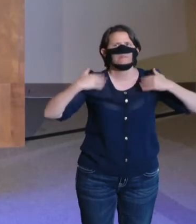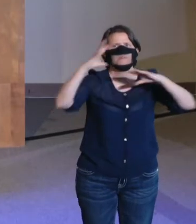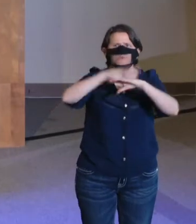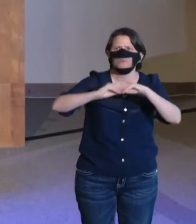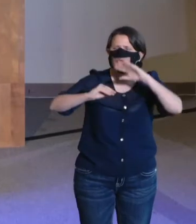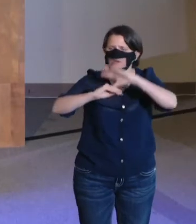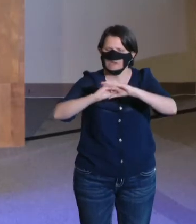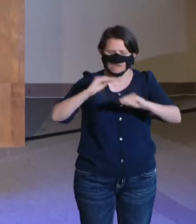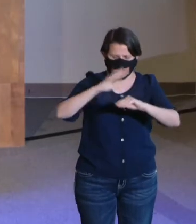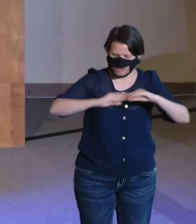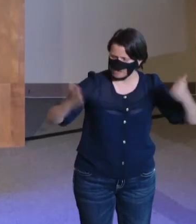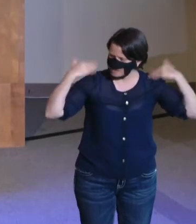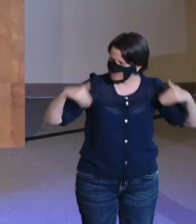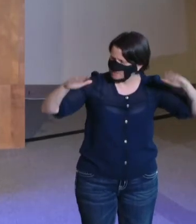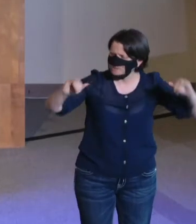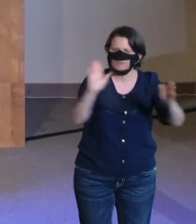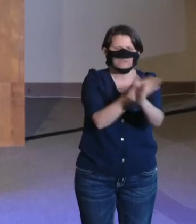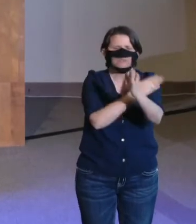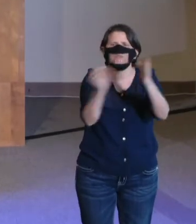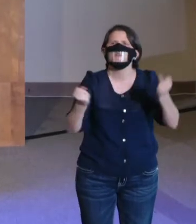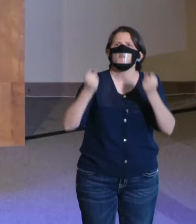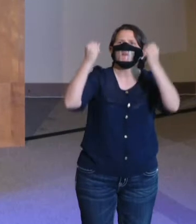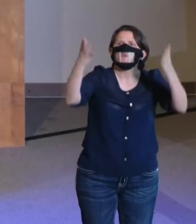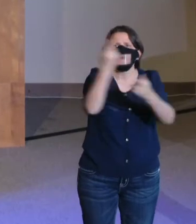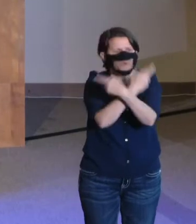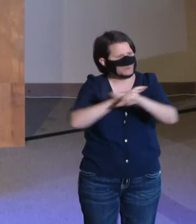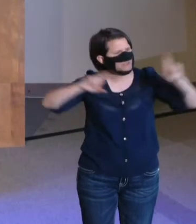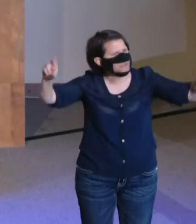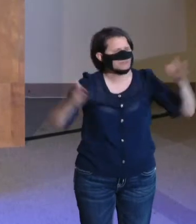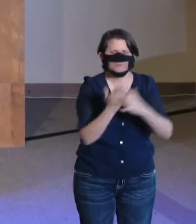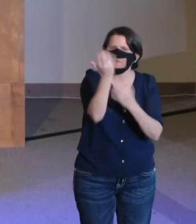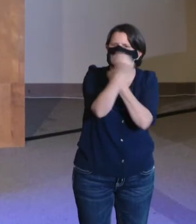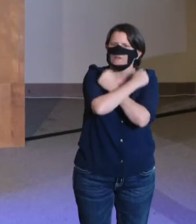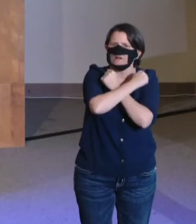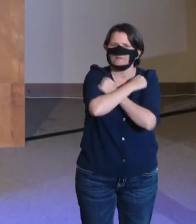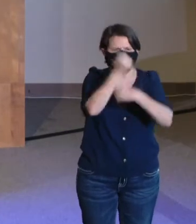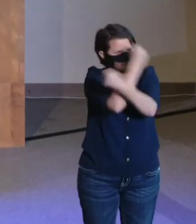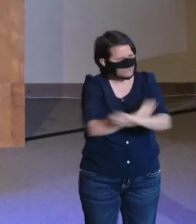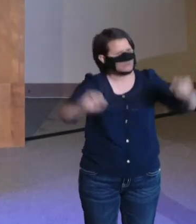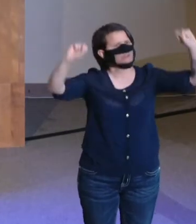in glory. You're redeemed by the love that will set you free.